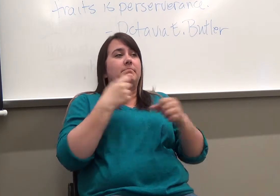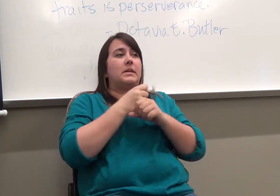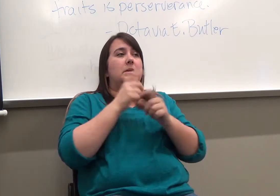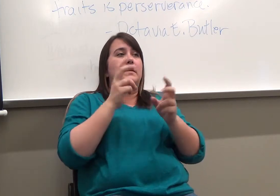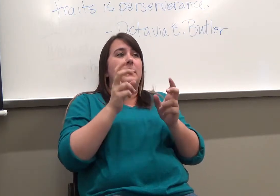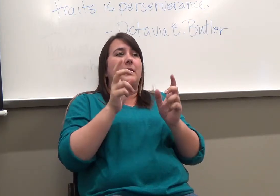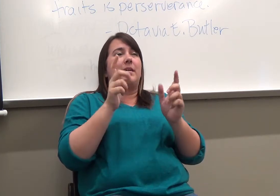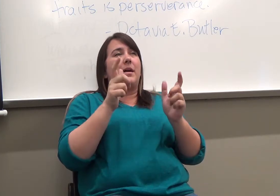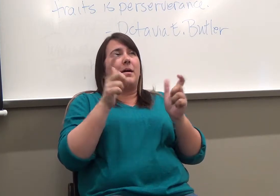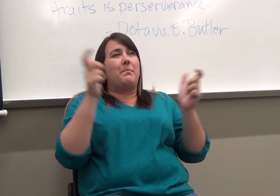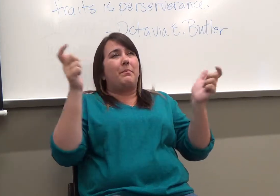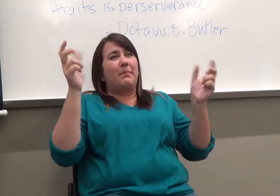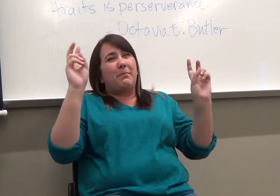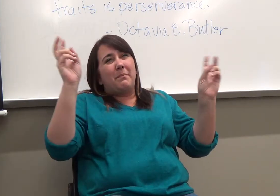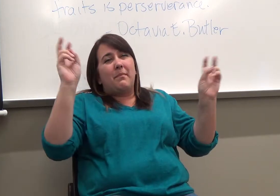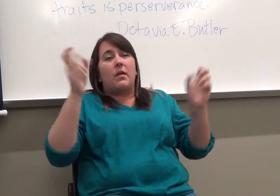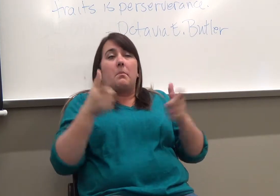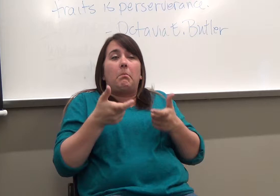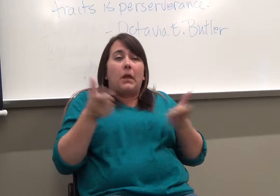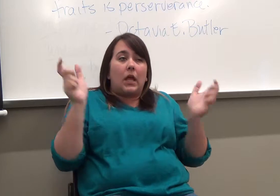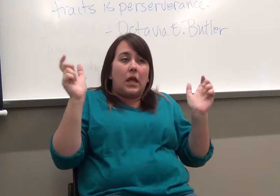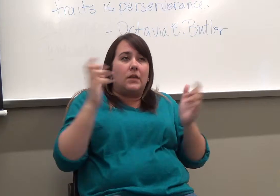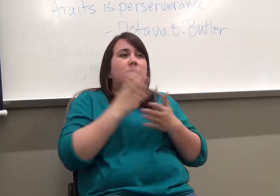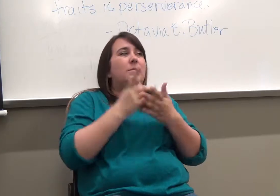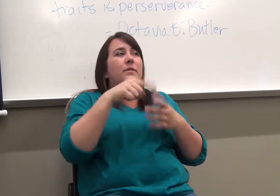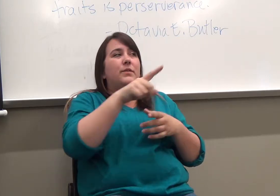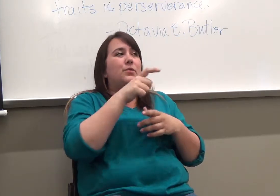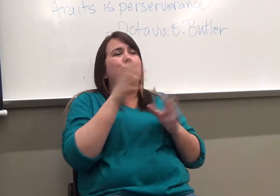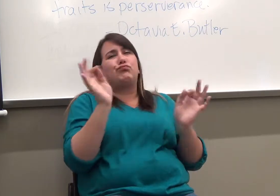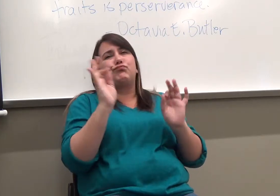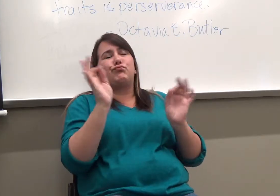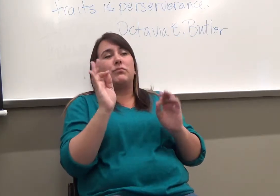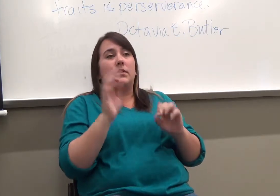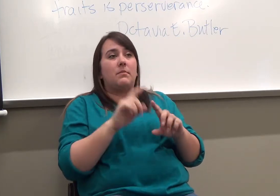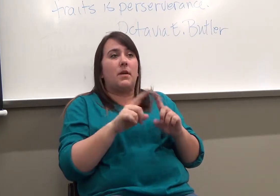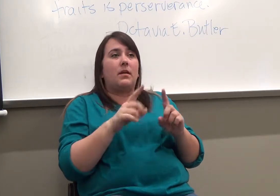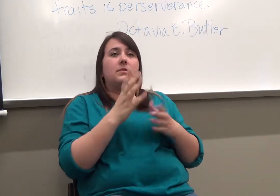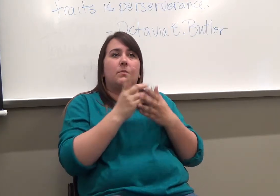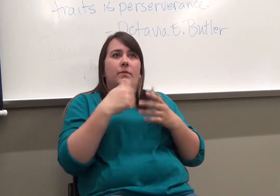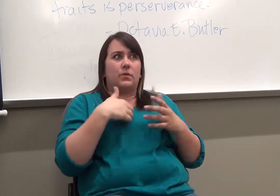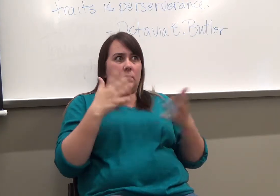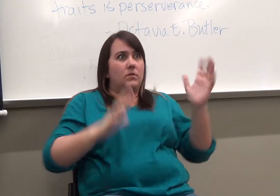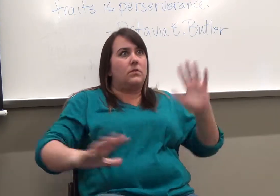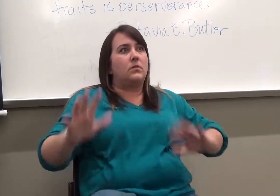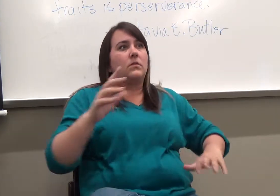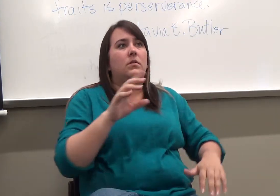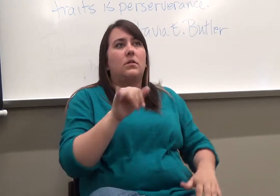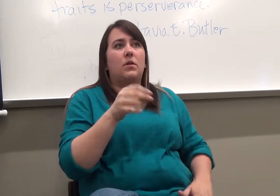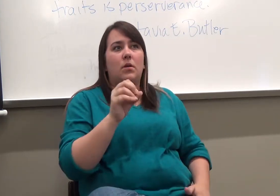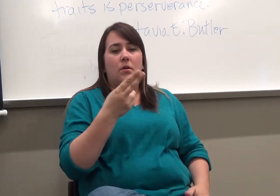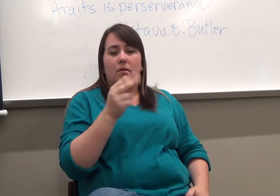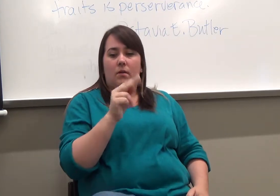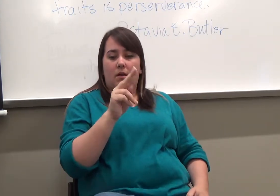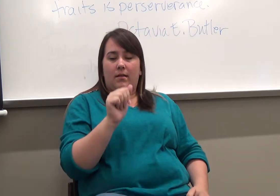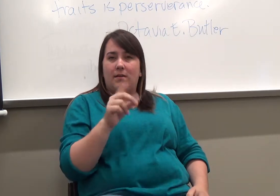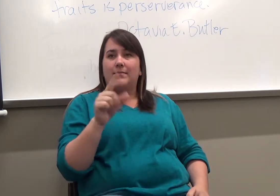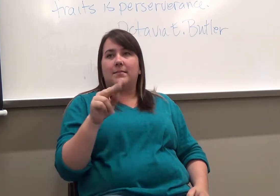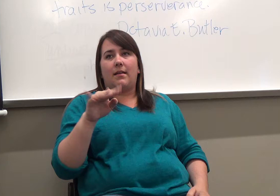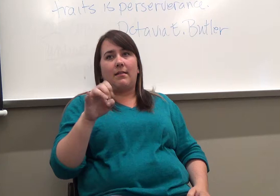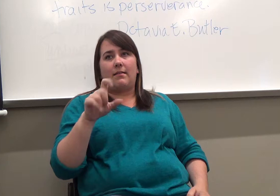theoretically, I know for some of you it isn't a big jump. Shh. Joanna and Danielle, I keep hearing voices